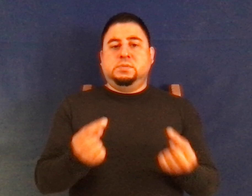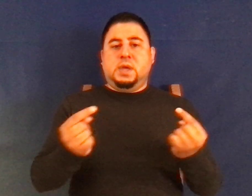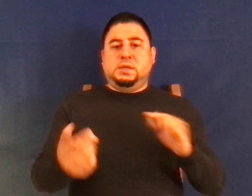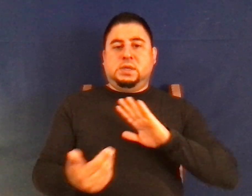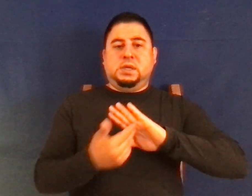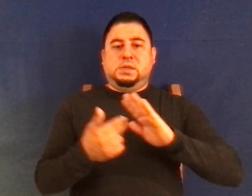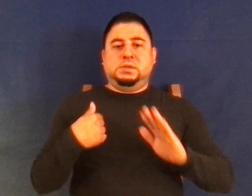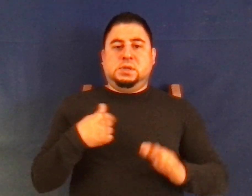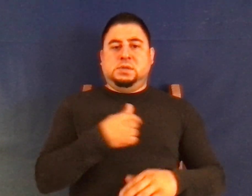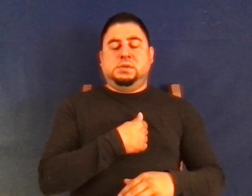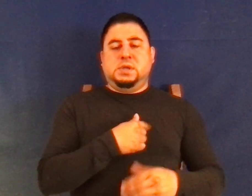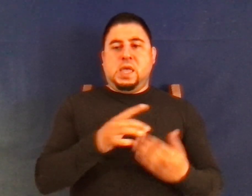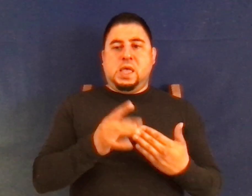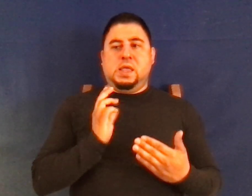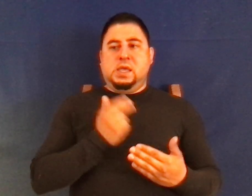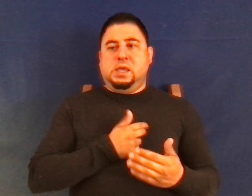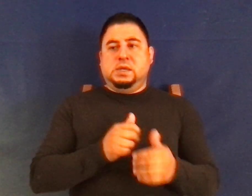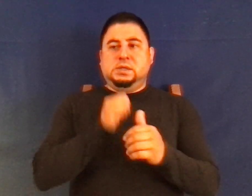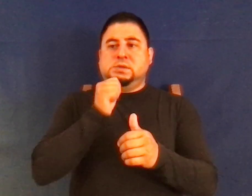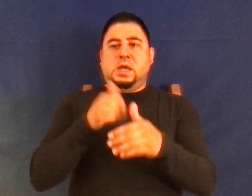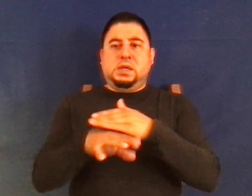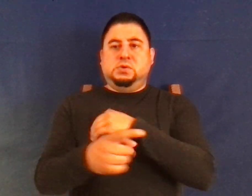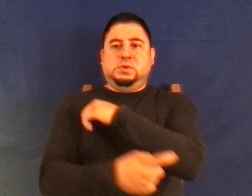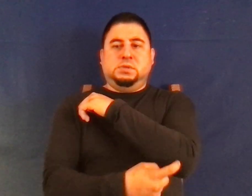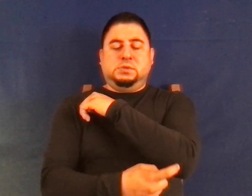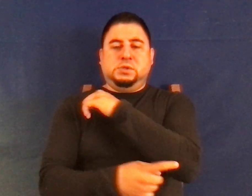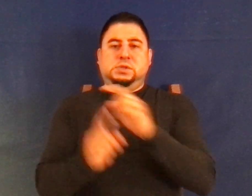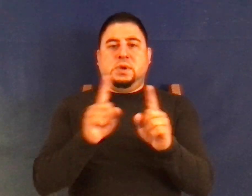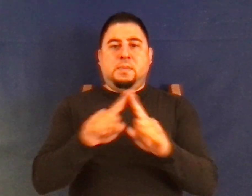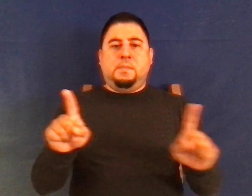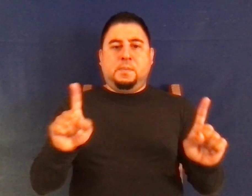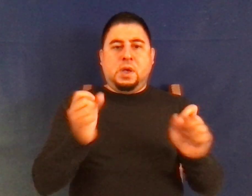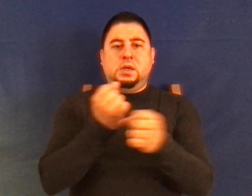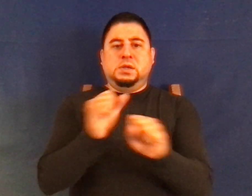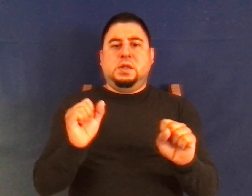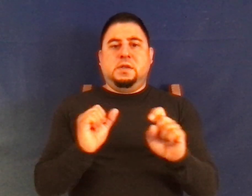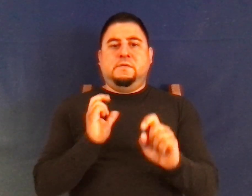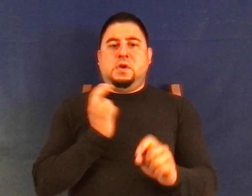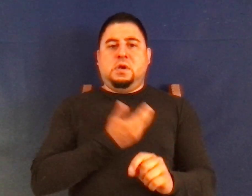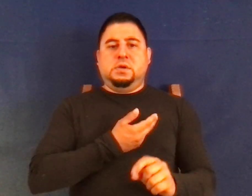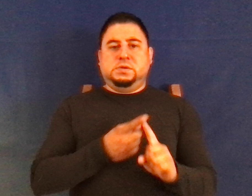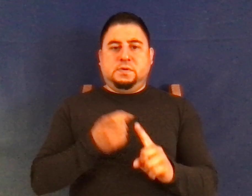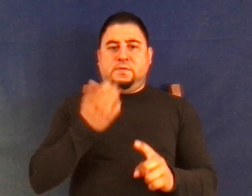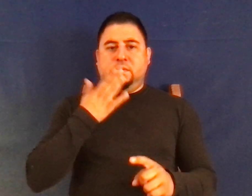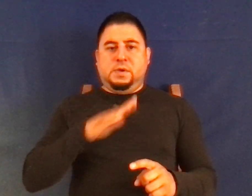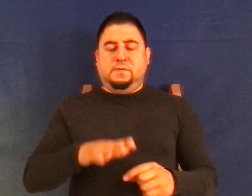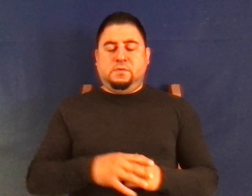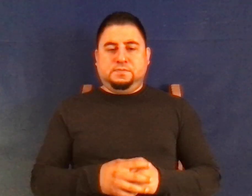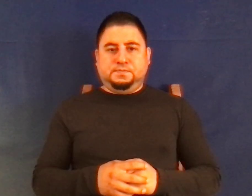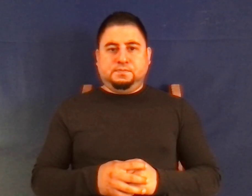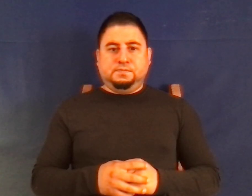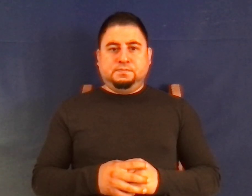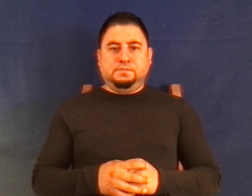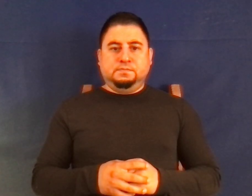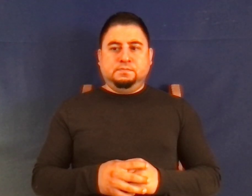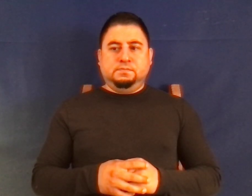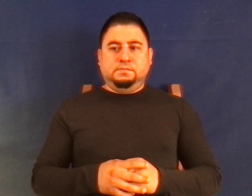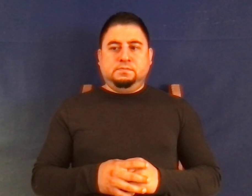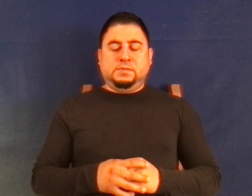trespass against us. And lead us not into temptation, but deliver us from evil. Deliver us,